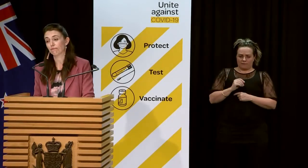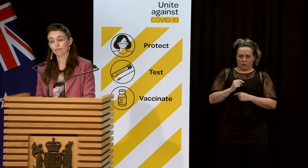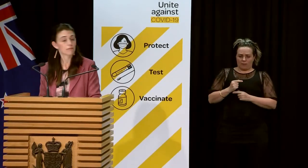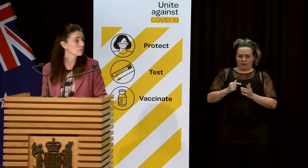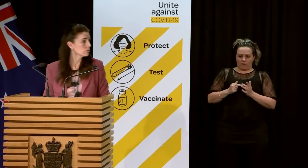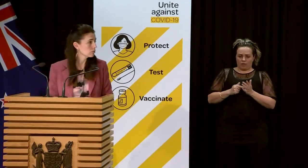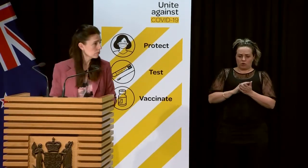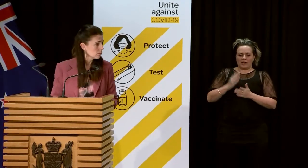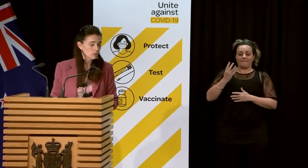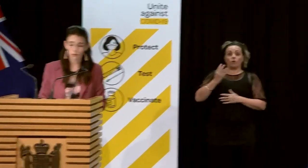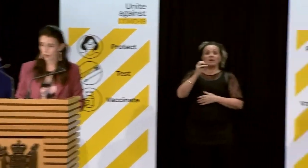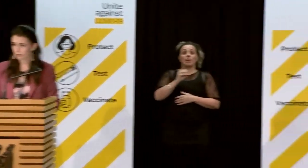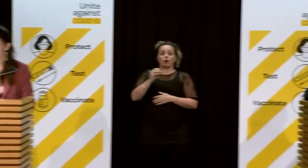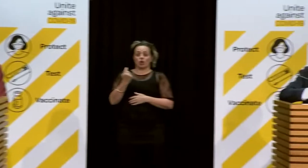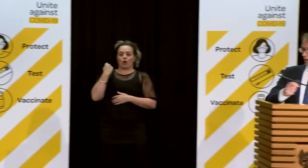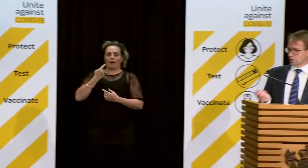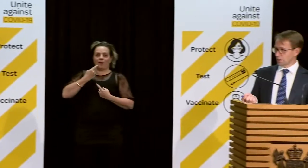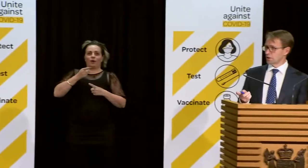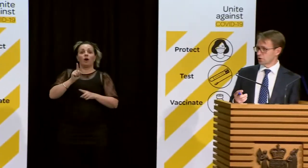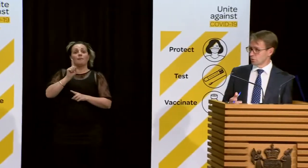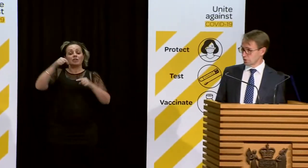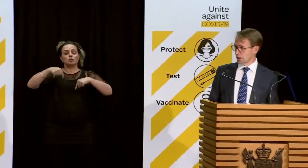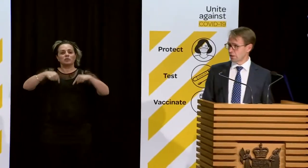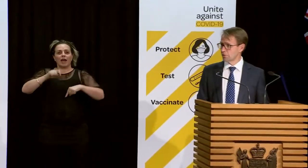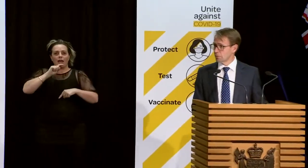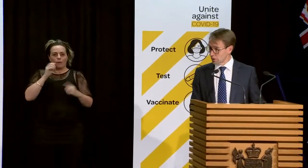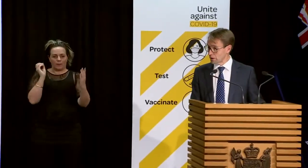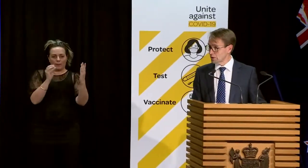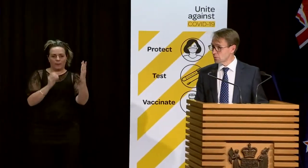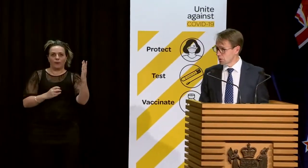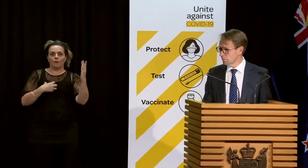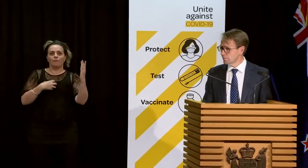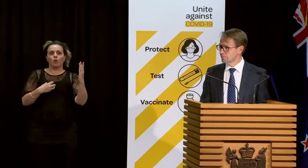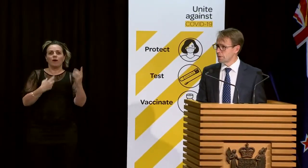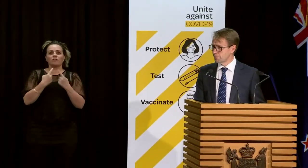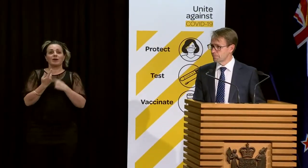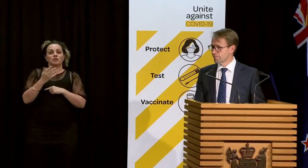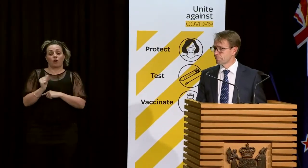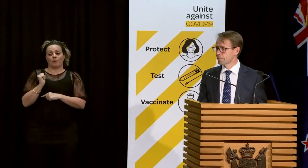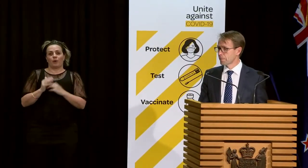be updating it today with all the data, taking into all the data from the weekend as well.